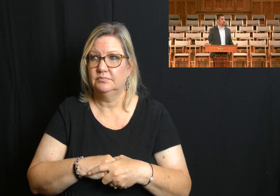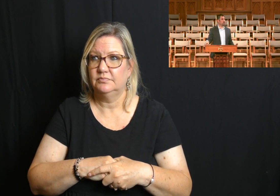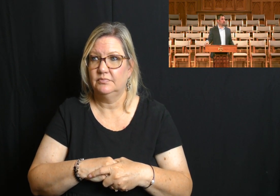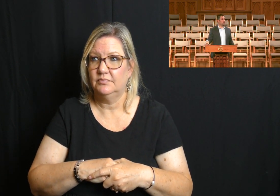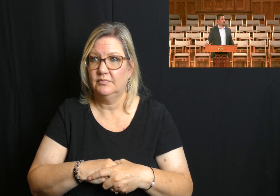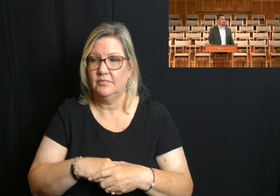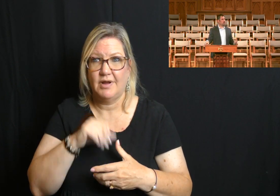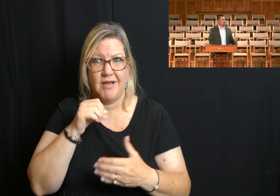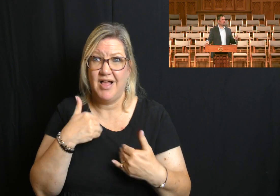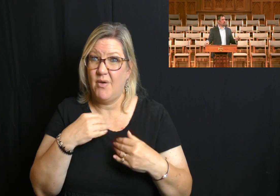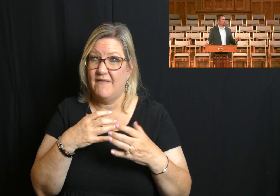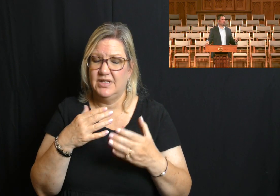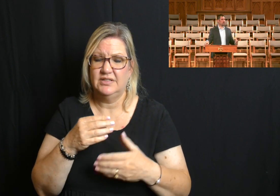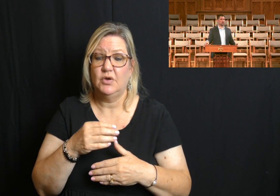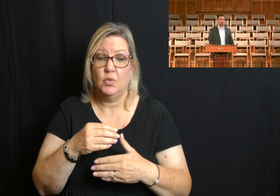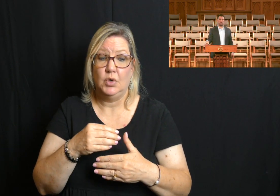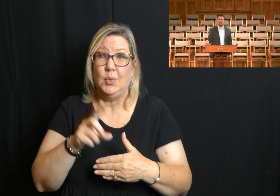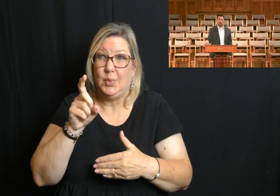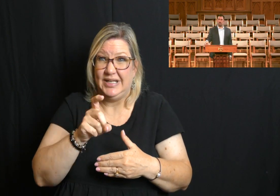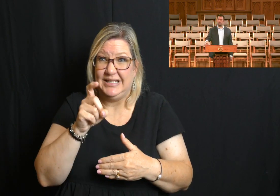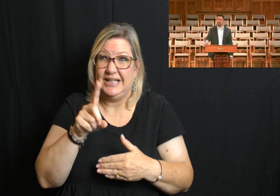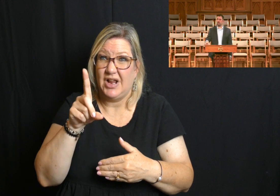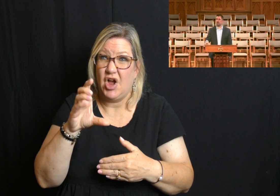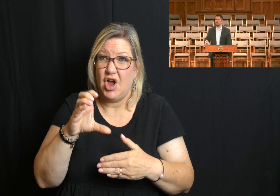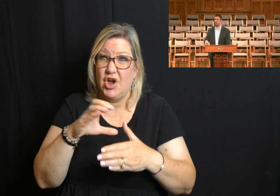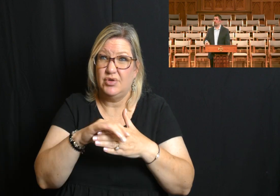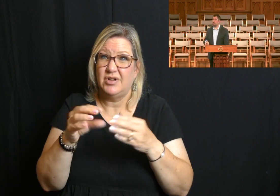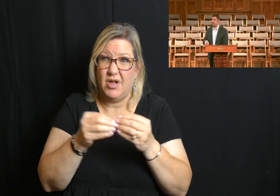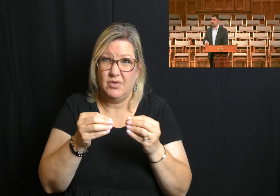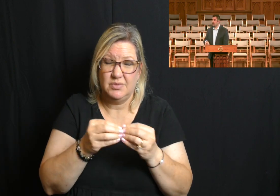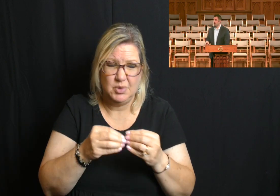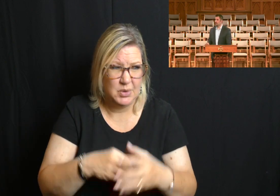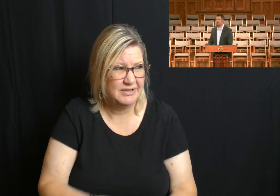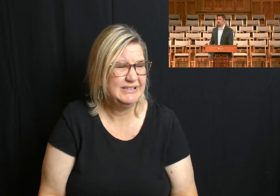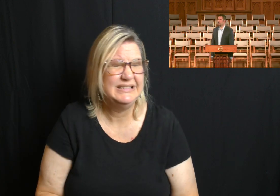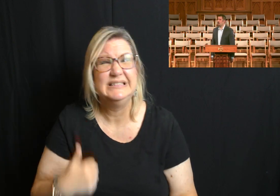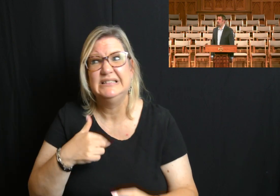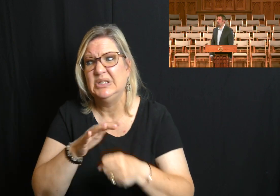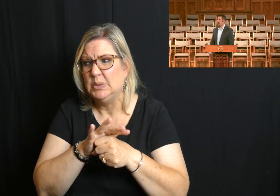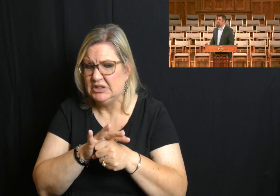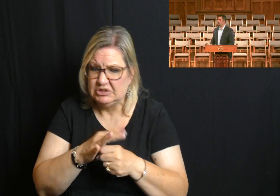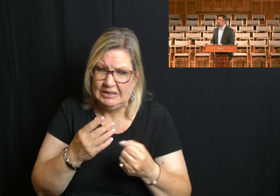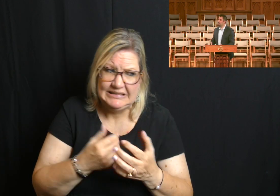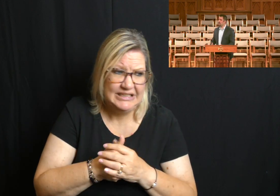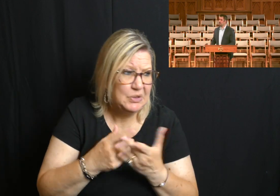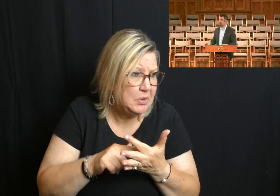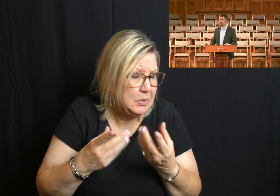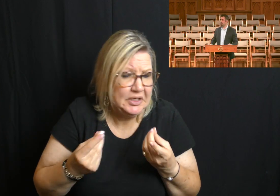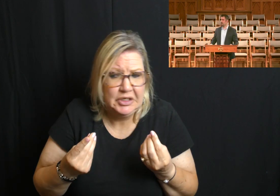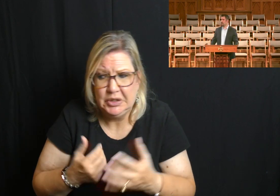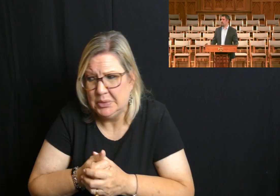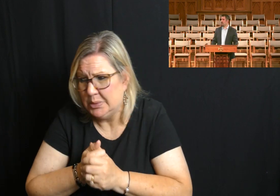any. $100 short. And then we're sitting there stressing. And it's like, oh, how are we going to do